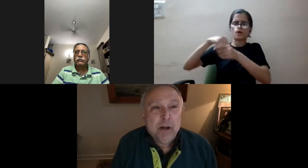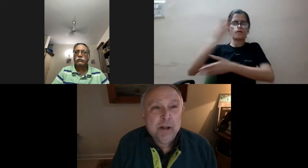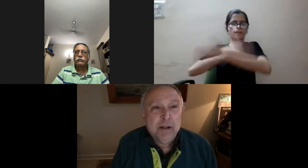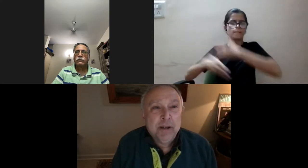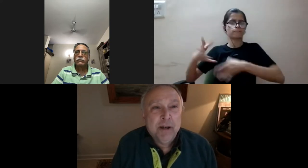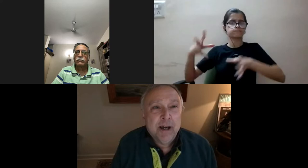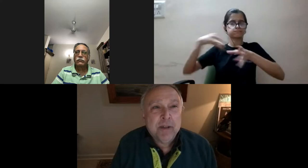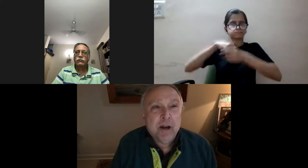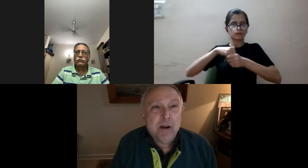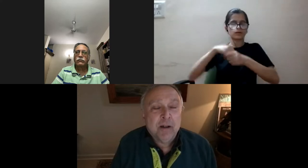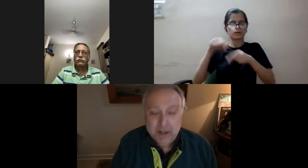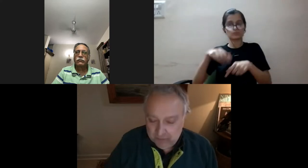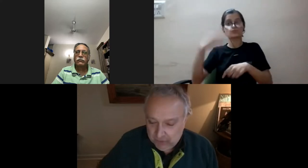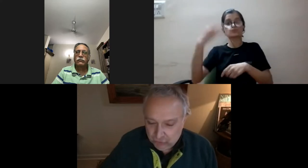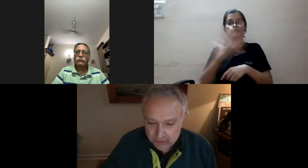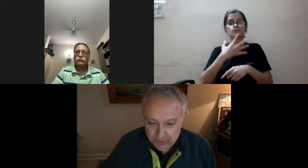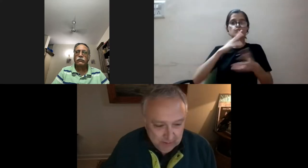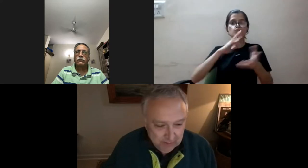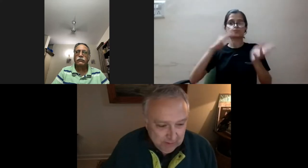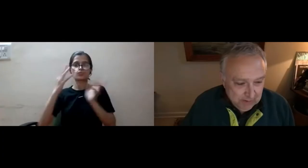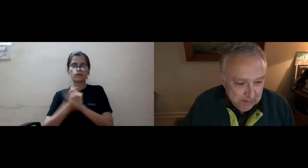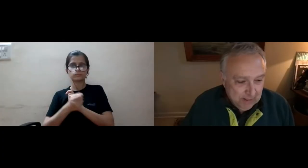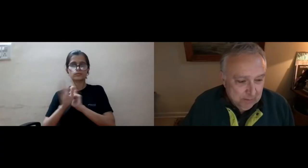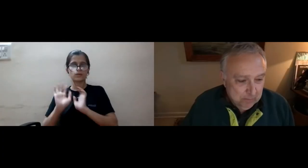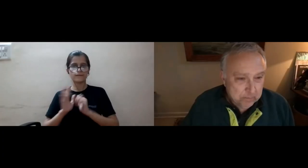era in, I think, our collective history.